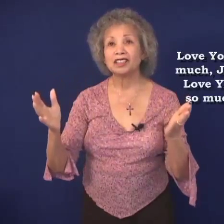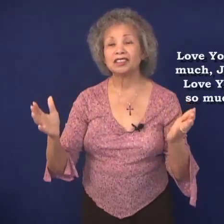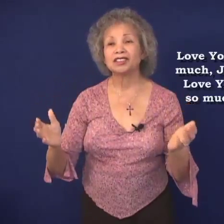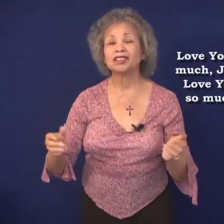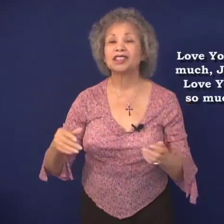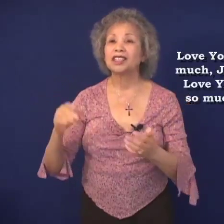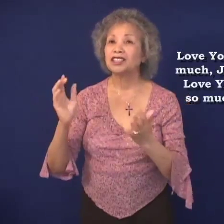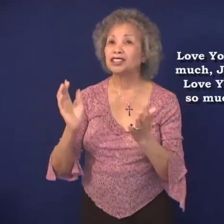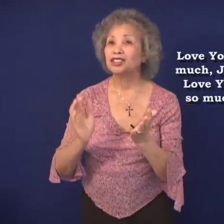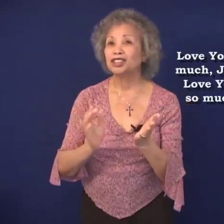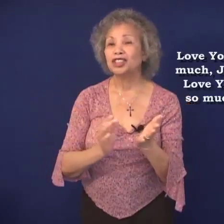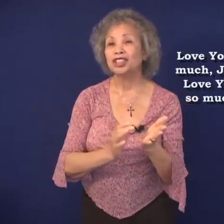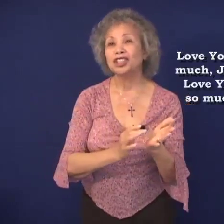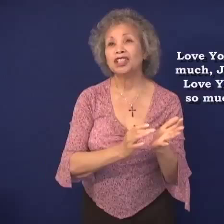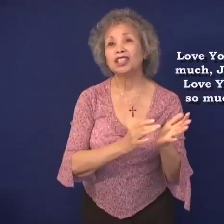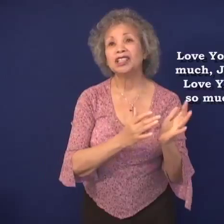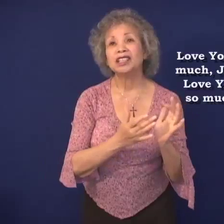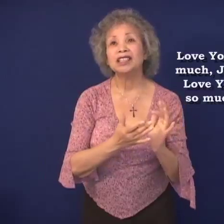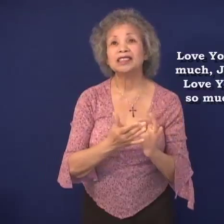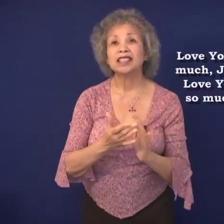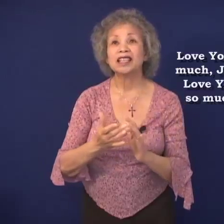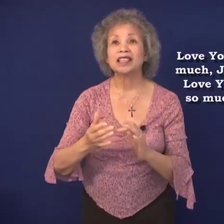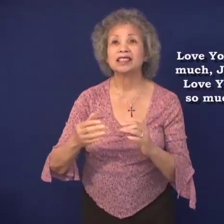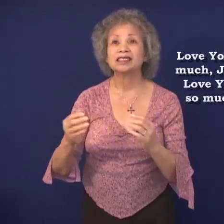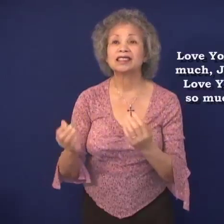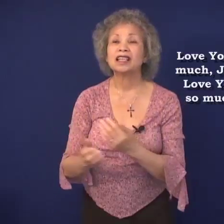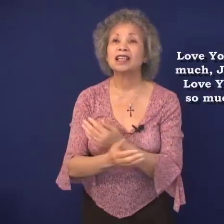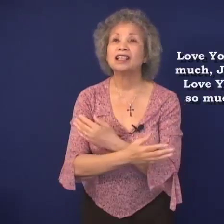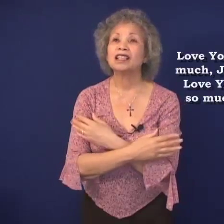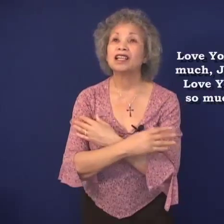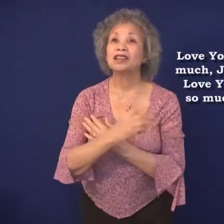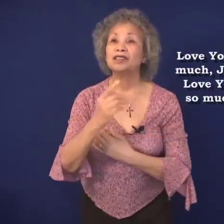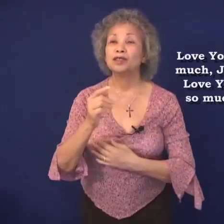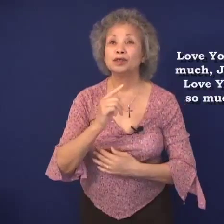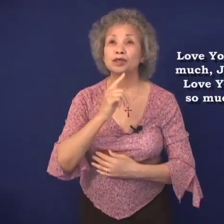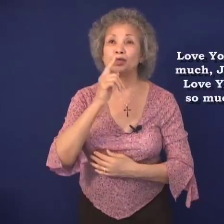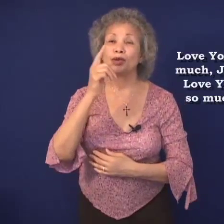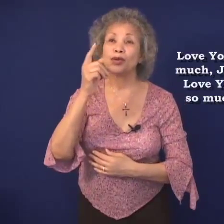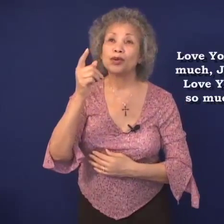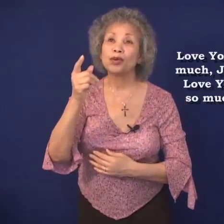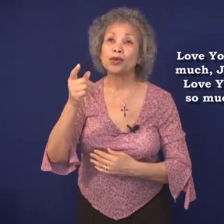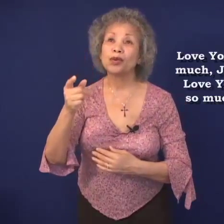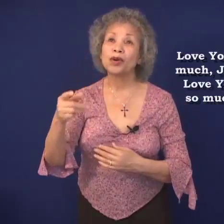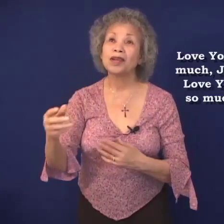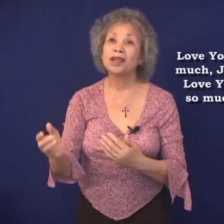much, Jesus. Love you so much.